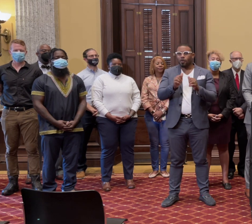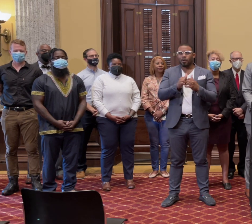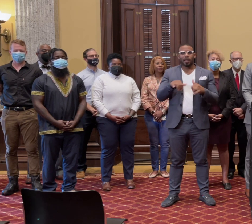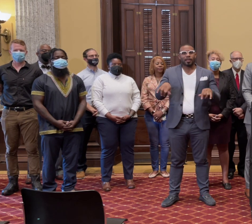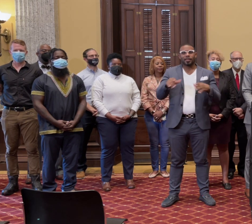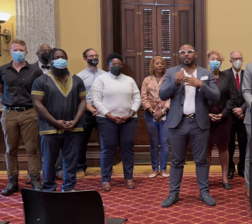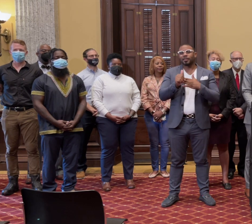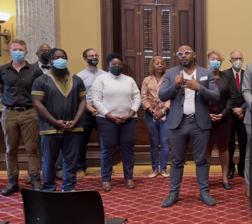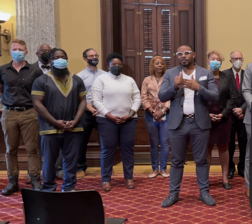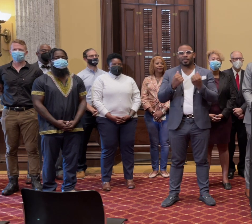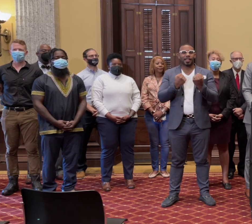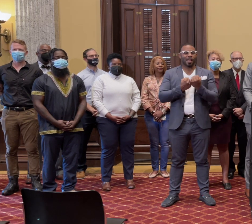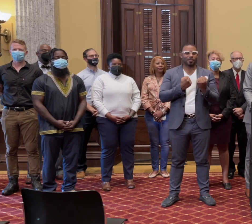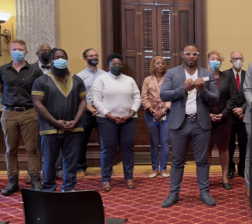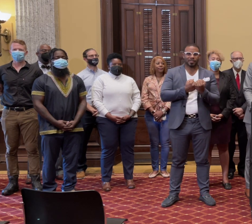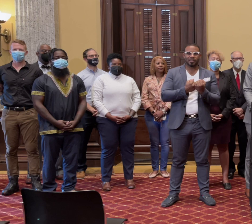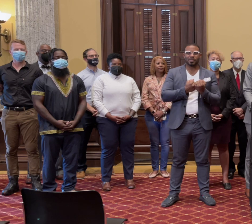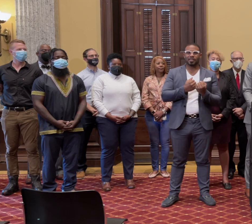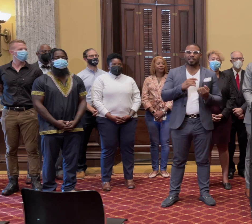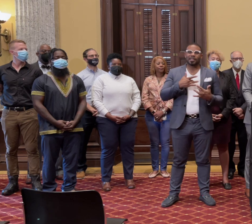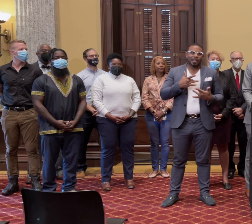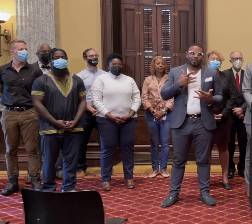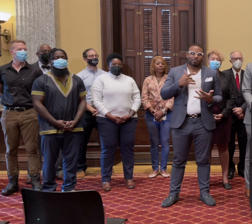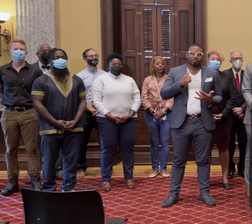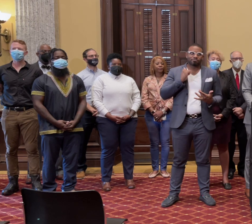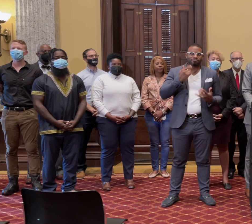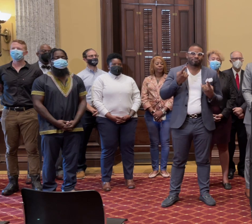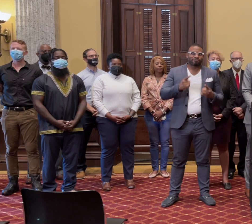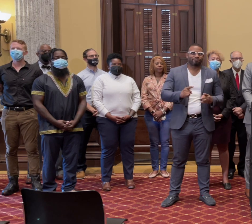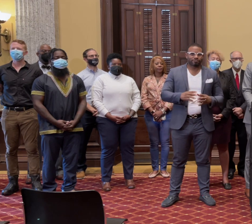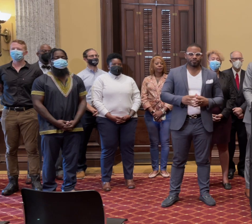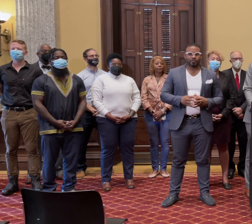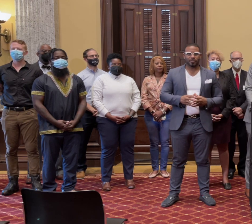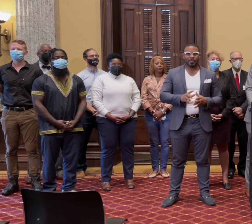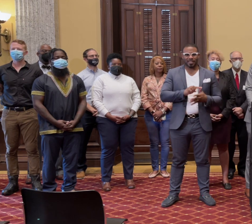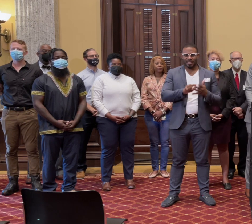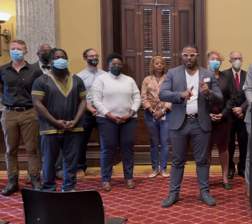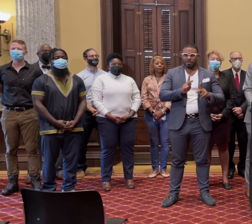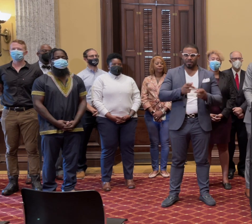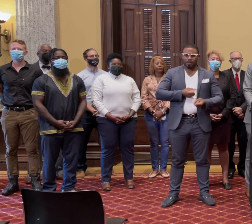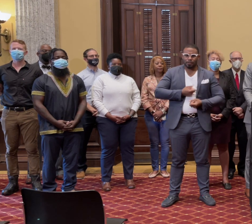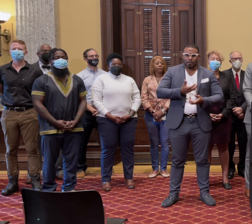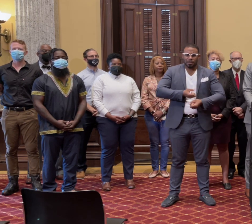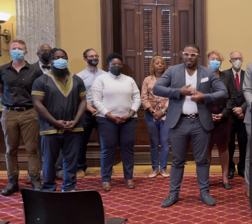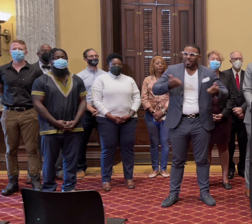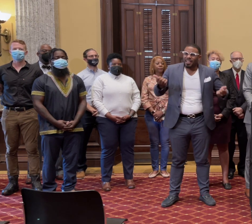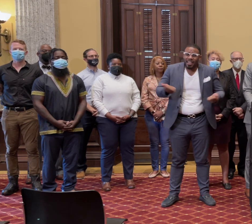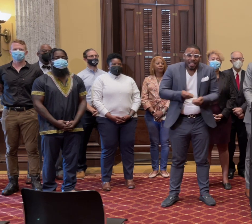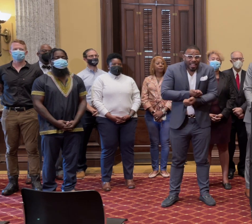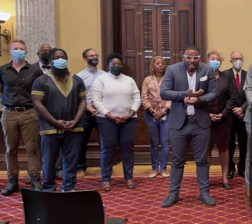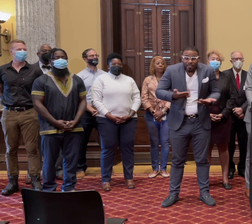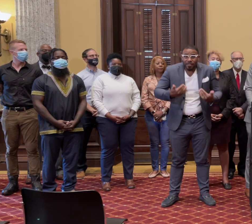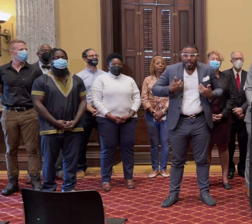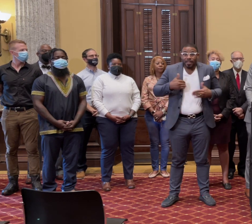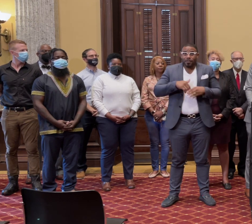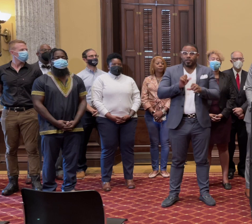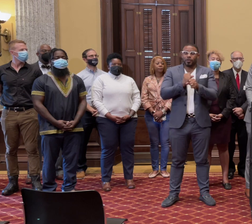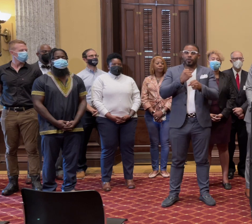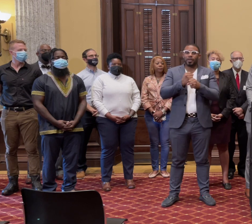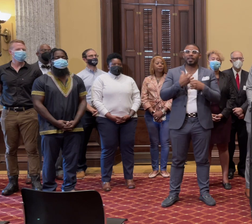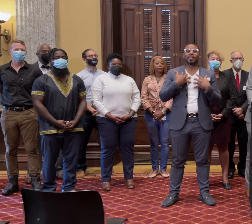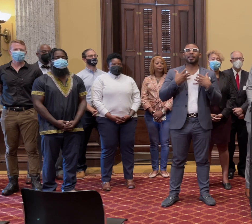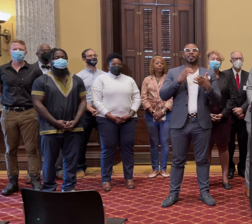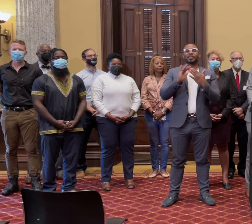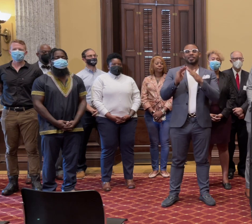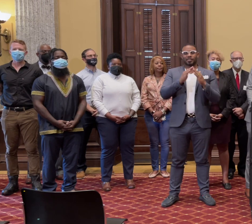whose leadership and advocacy this likely would not have happened. These folks have poured everything they've got into creating a